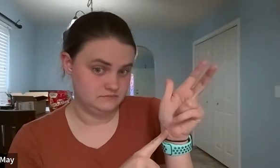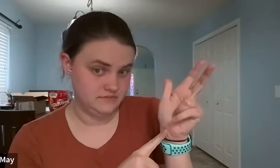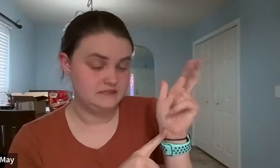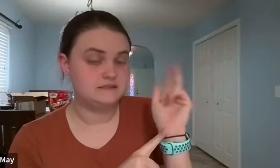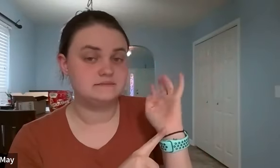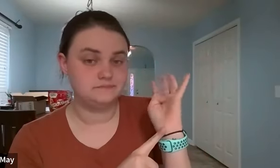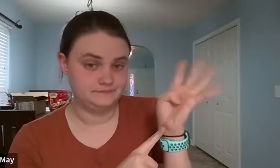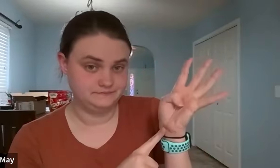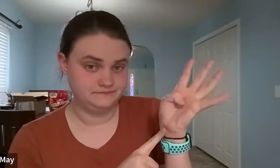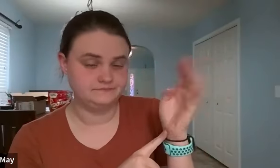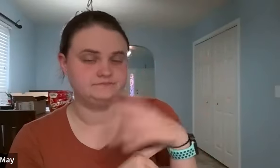Minutes.